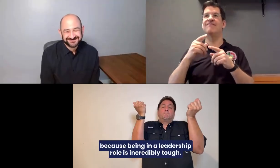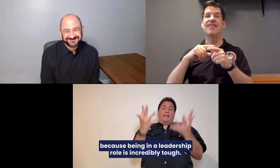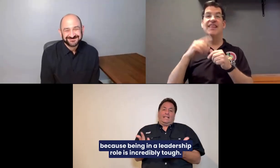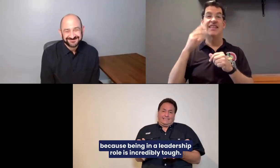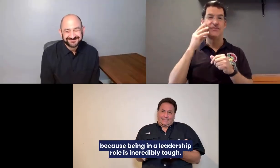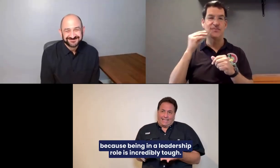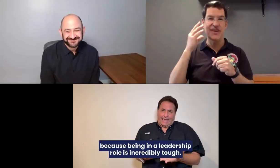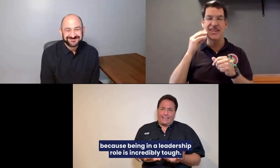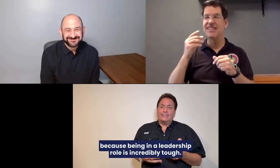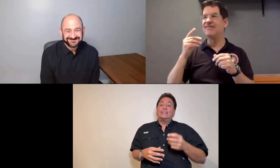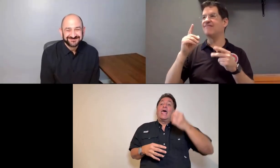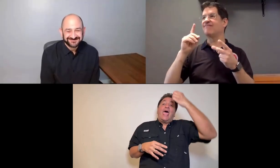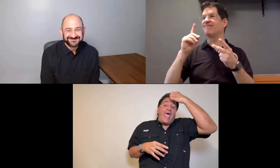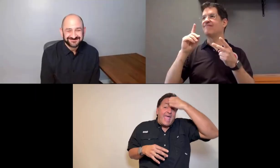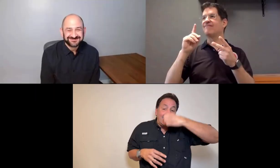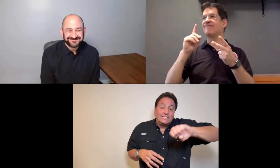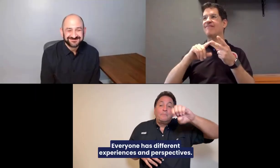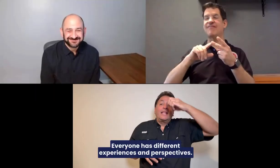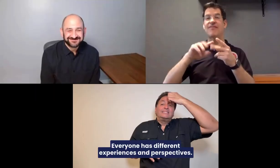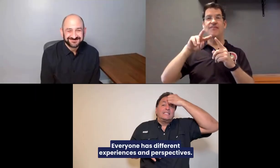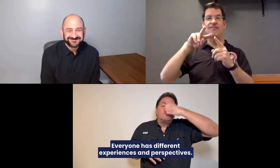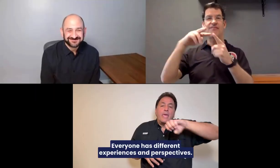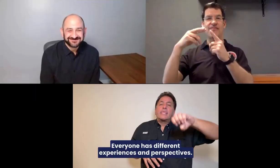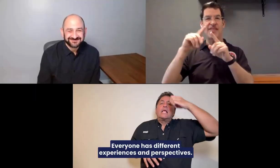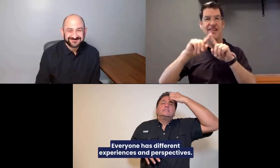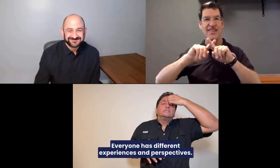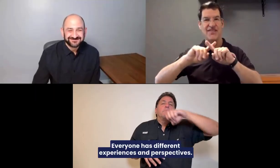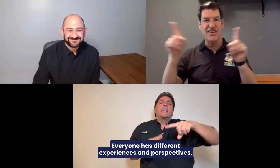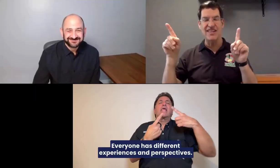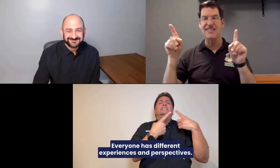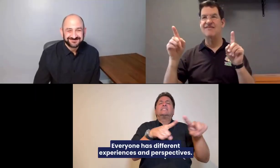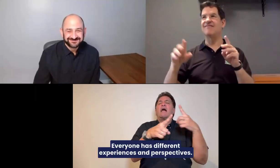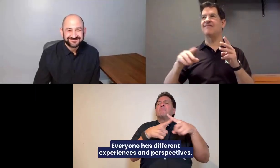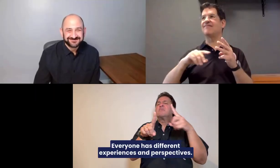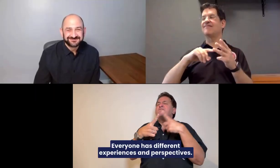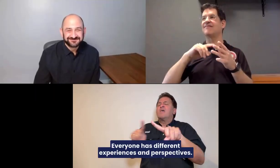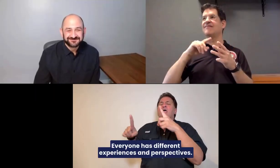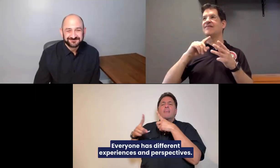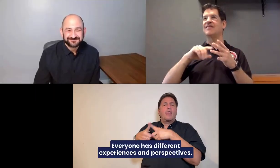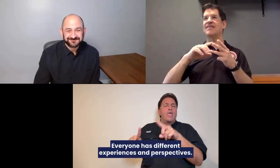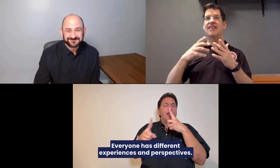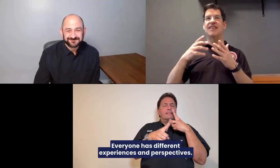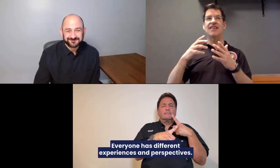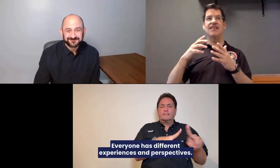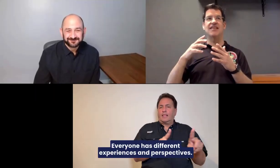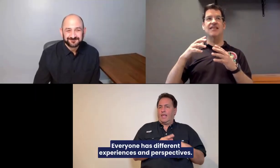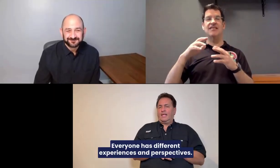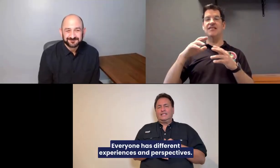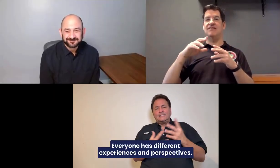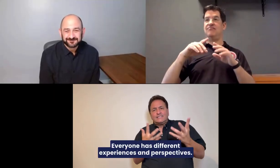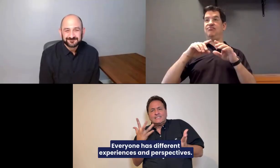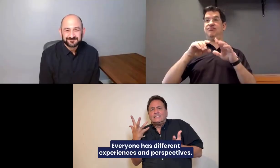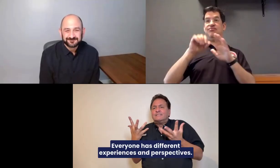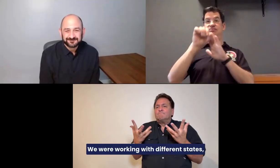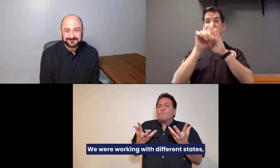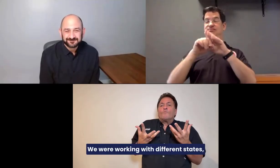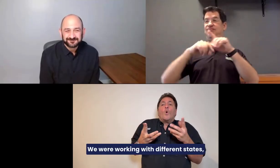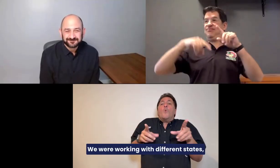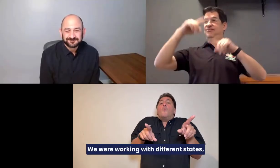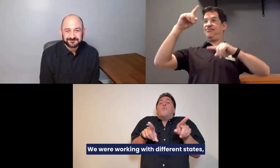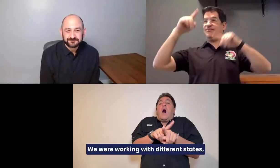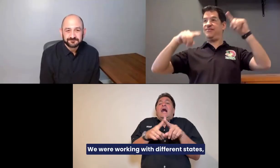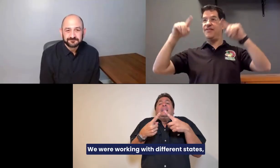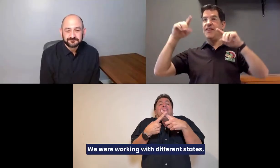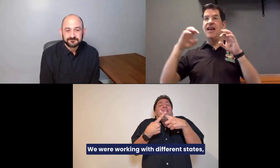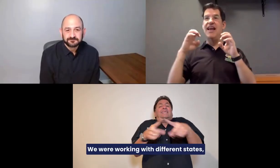is incredibly tough. Everyone has different experiences and perspectives. We were